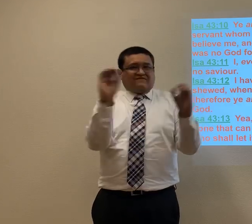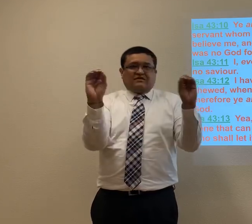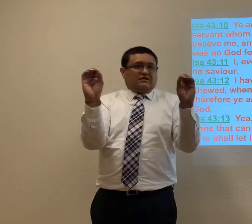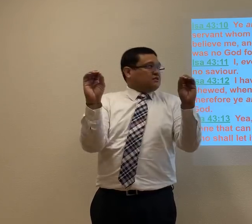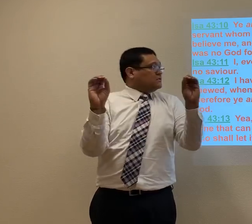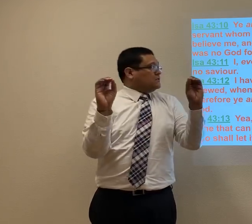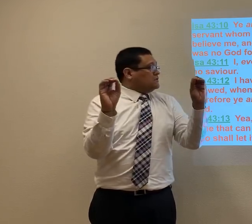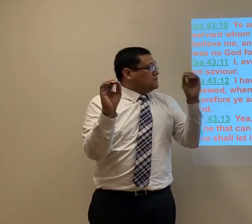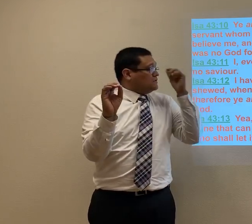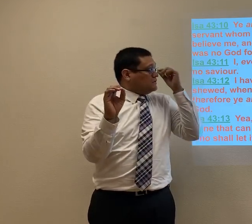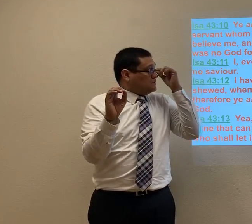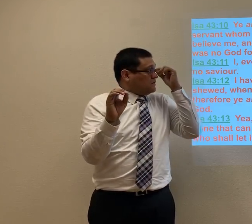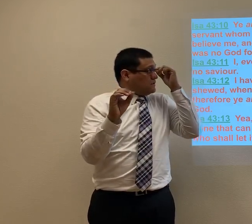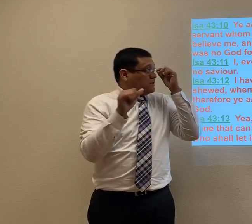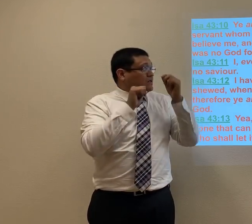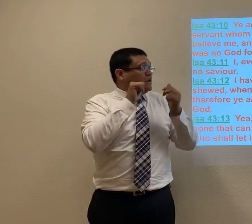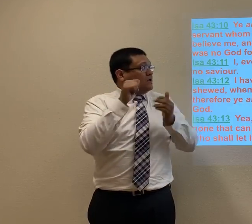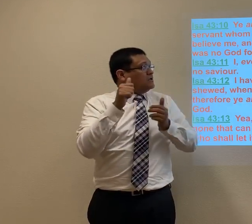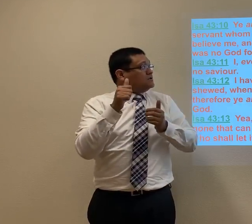So there's no other God besides me.